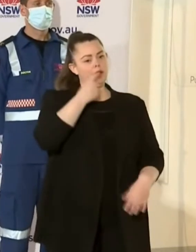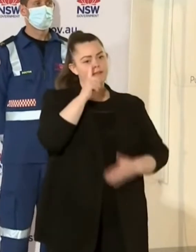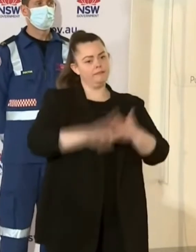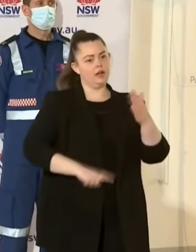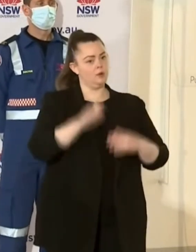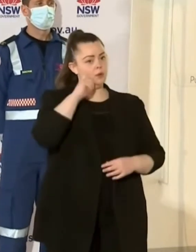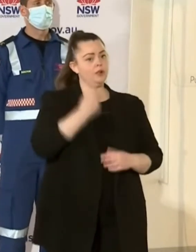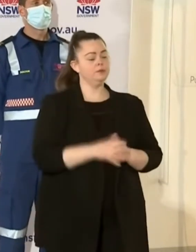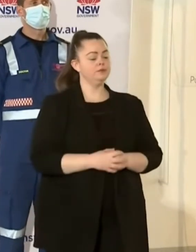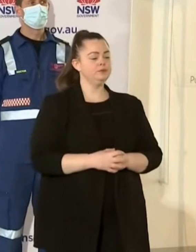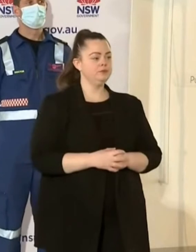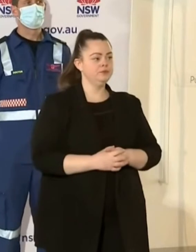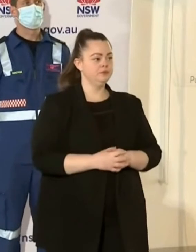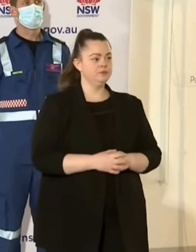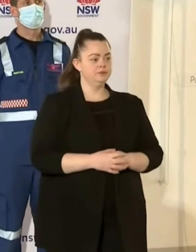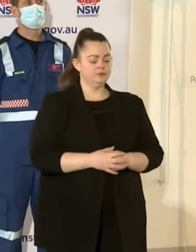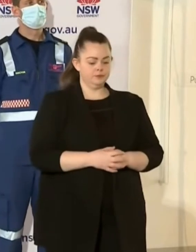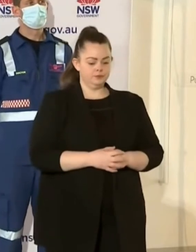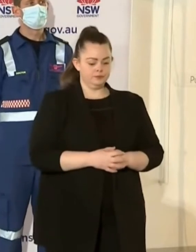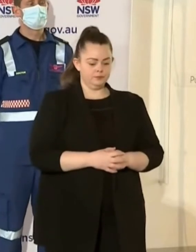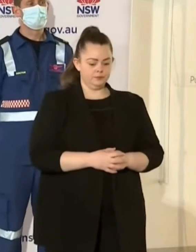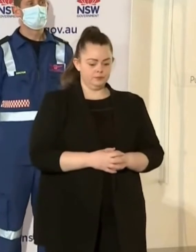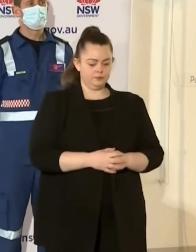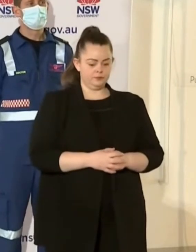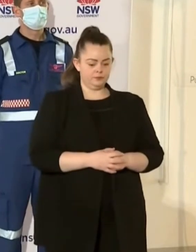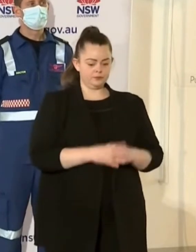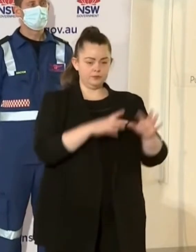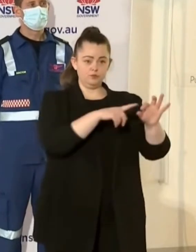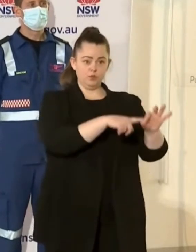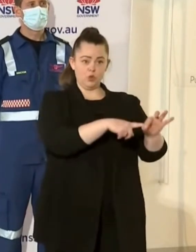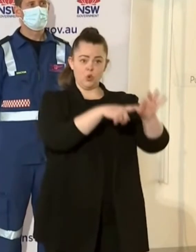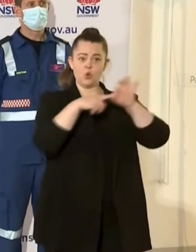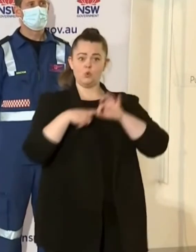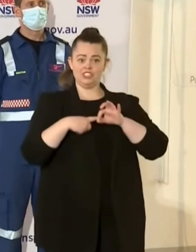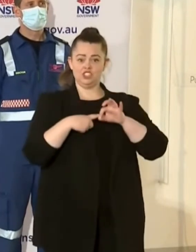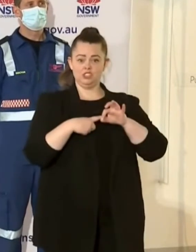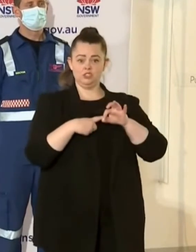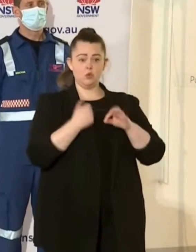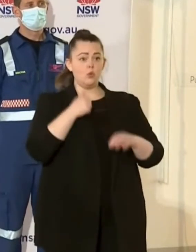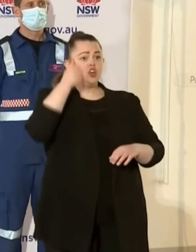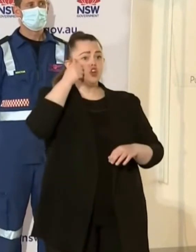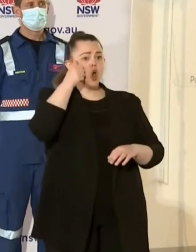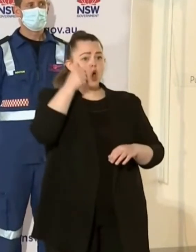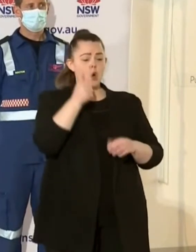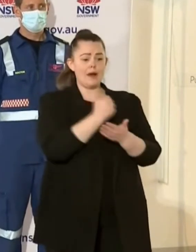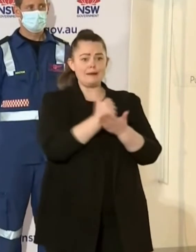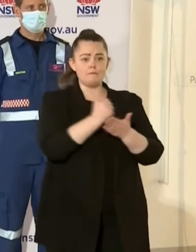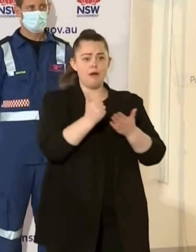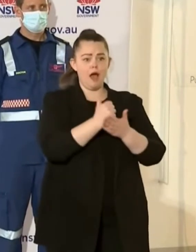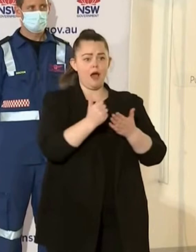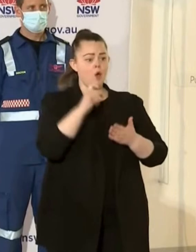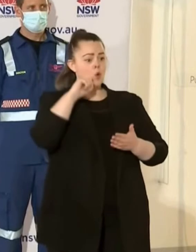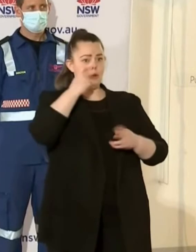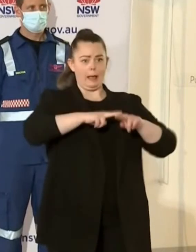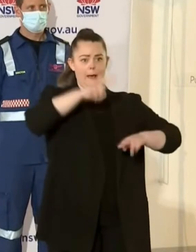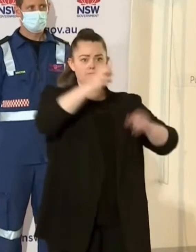still ongoing and the cases expected to surge, not going to be having the daily press conferences, the information we post online, people